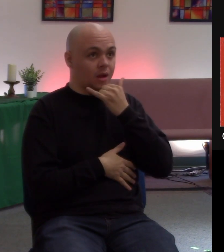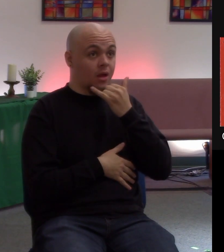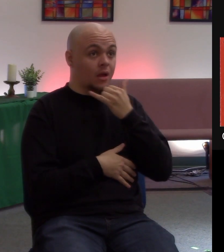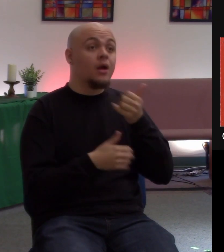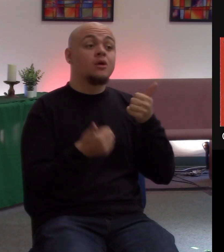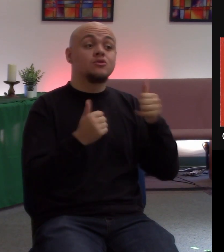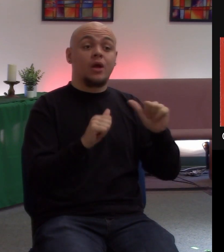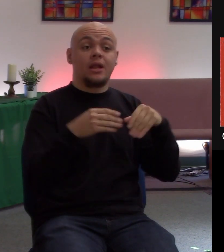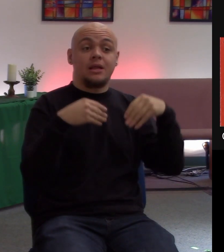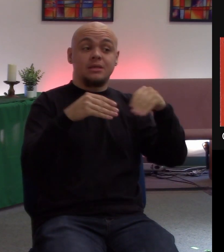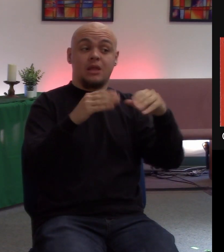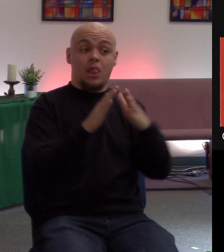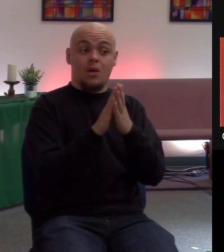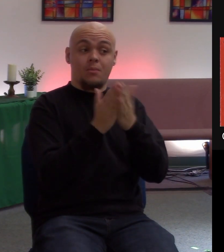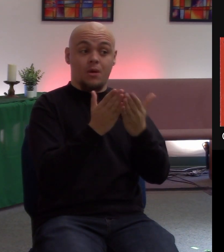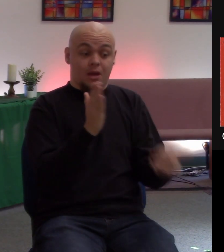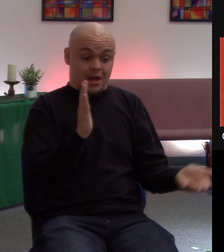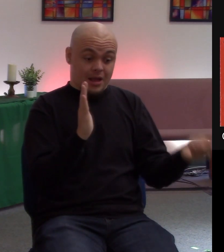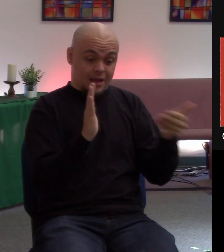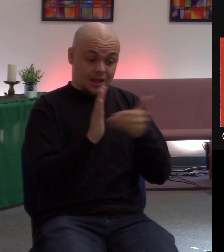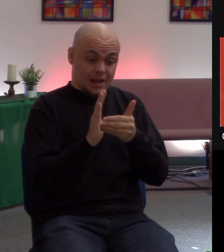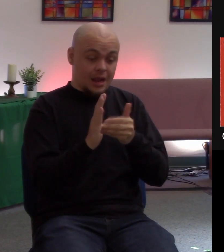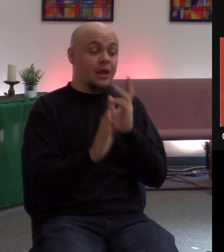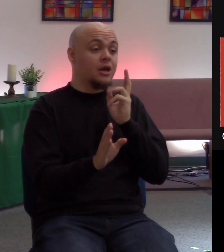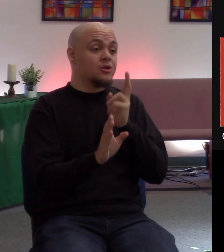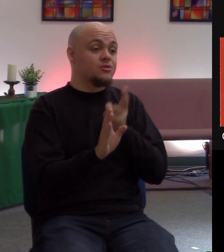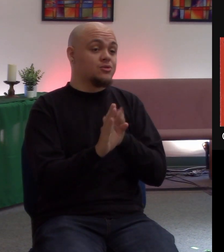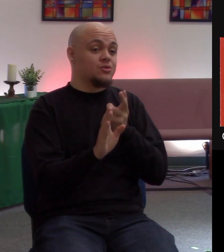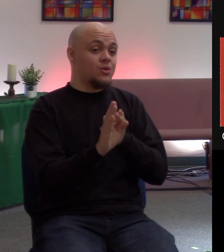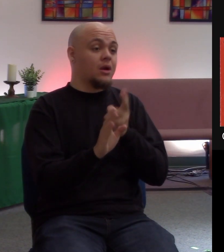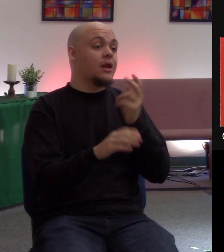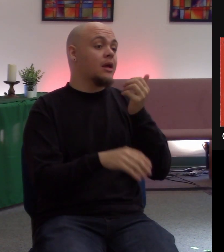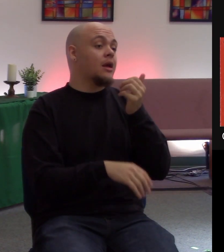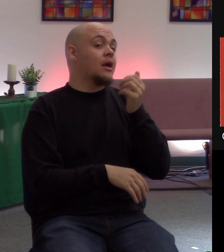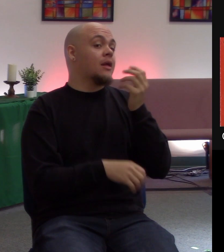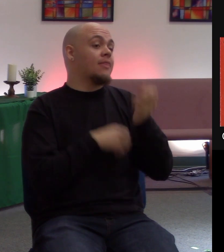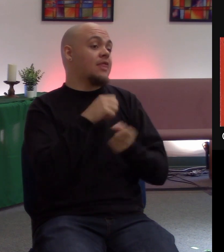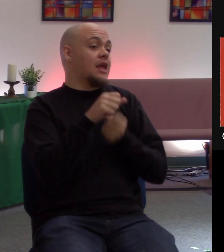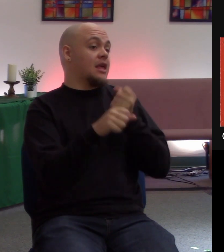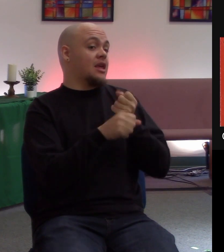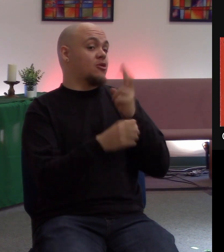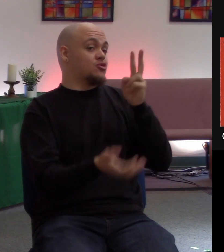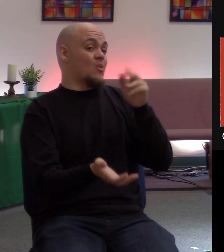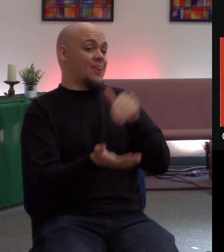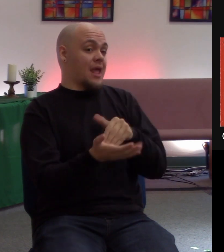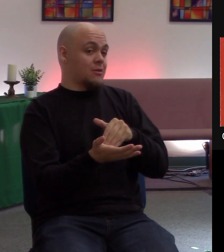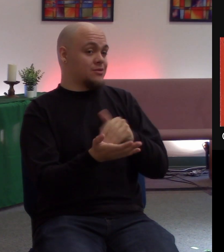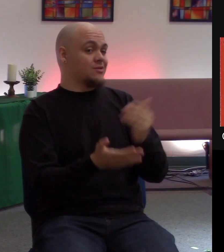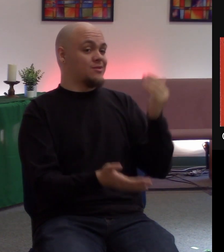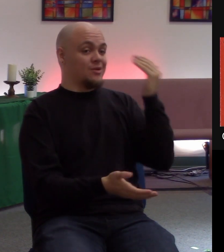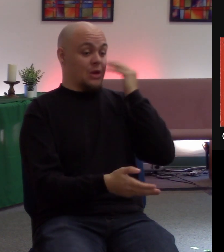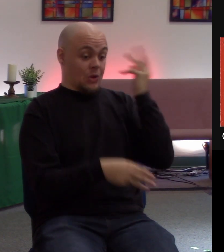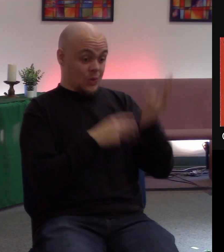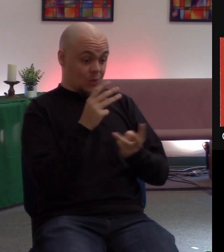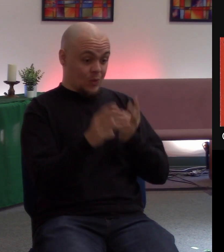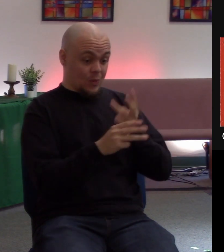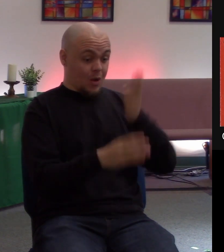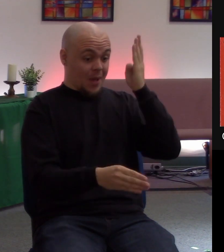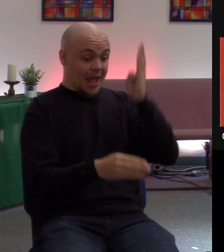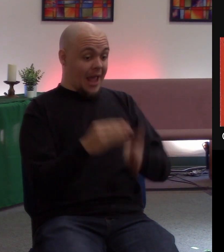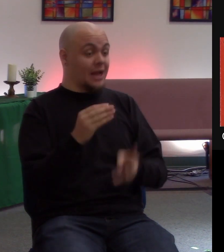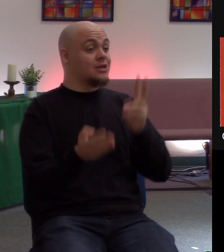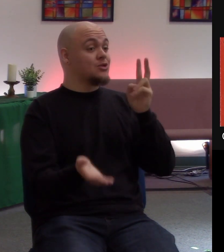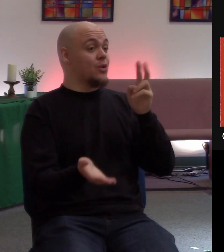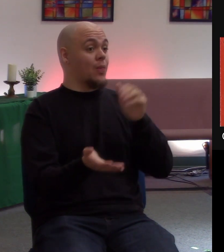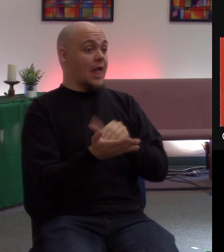wanting to miss a good chance to sell a book, he joined in with everybody else in the year 2000, right? Because we all know the whole world was going to